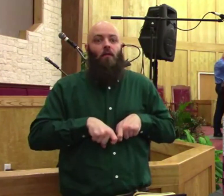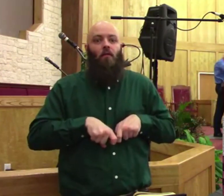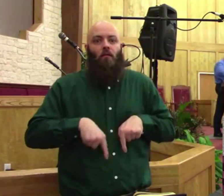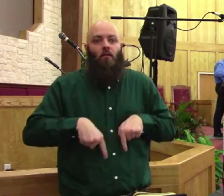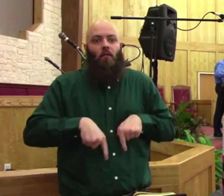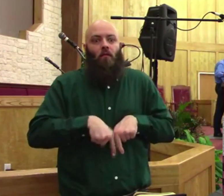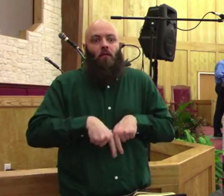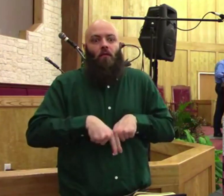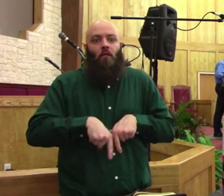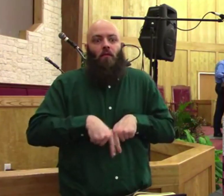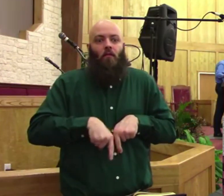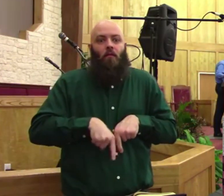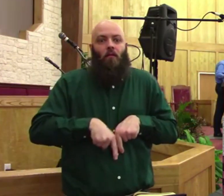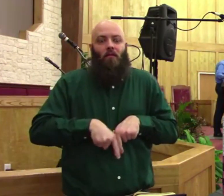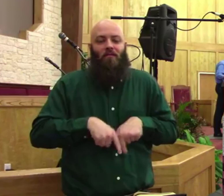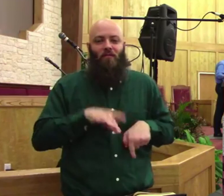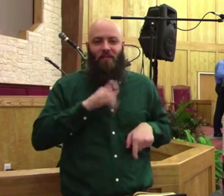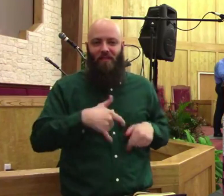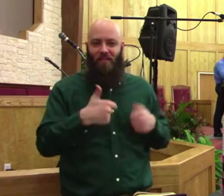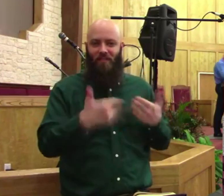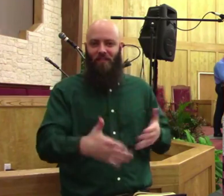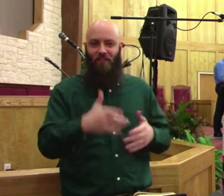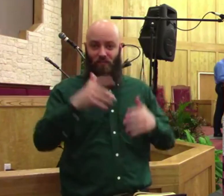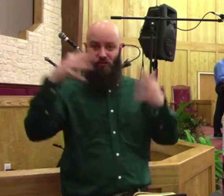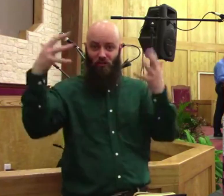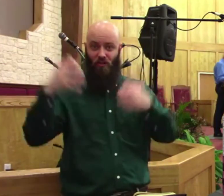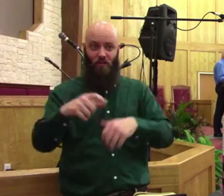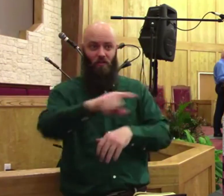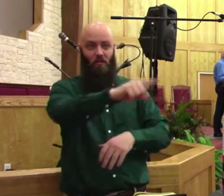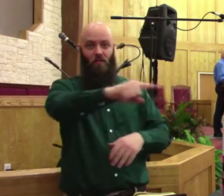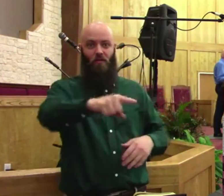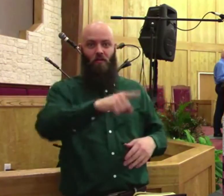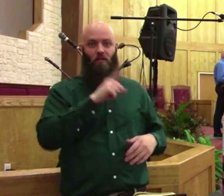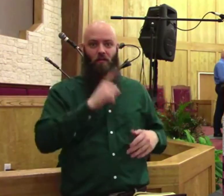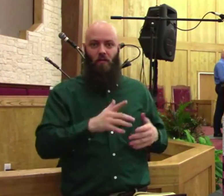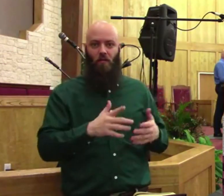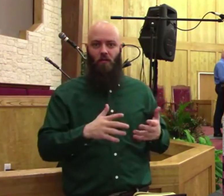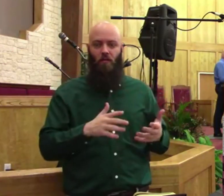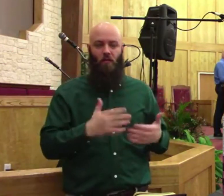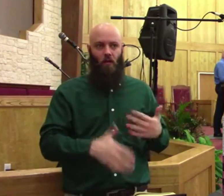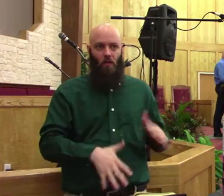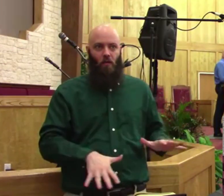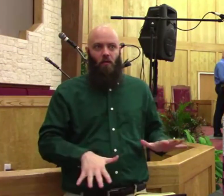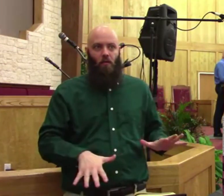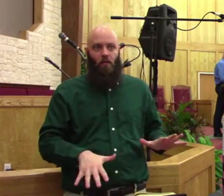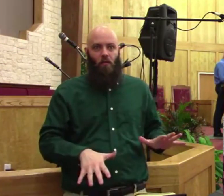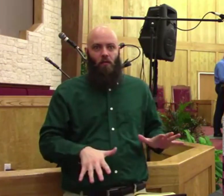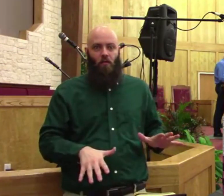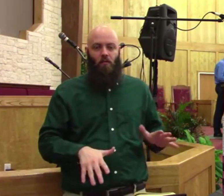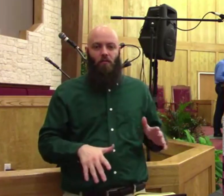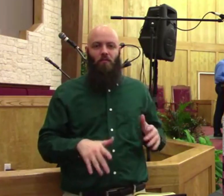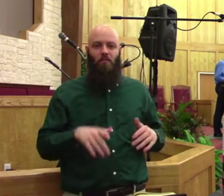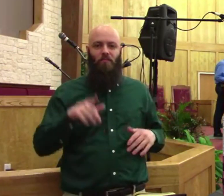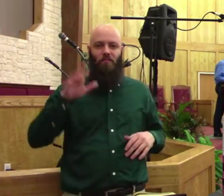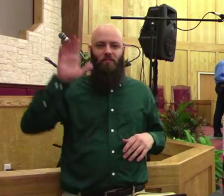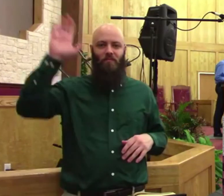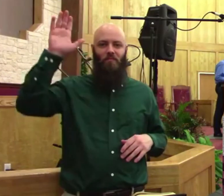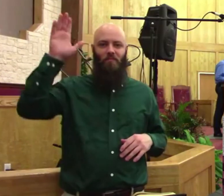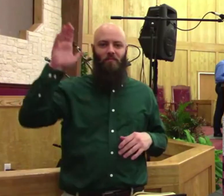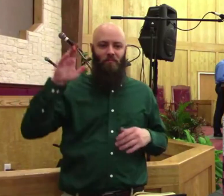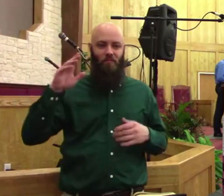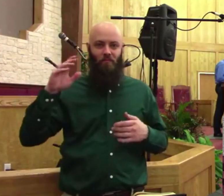is dispelled by this writing hand. The deafness is removed by the voice of the